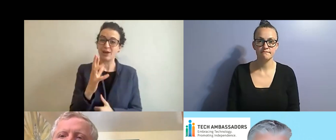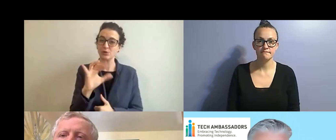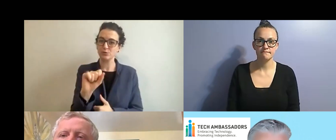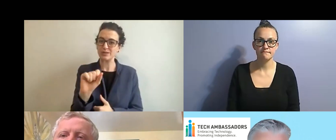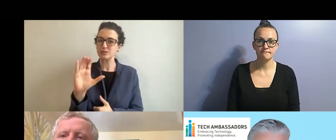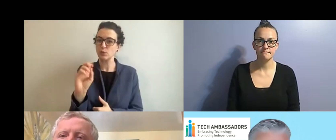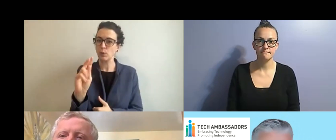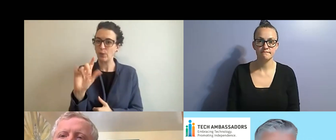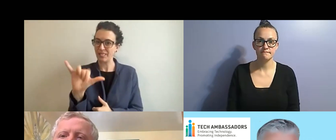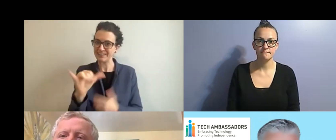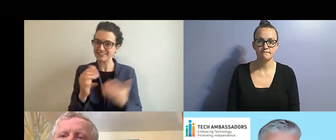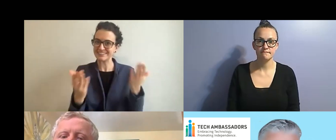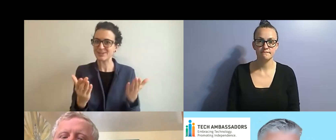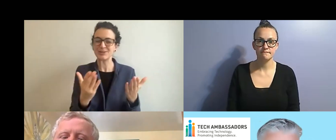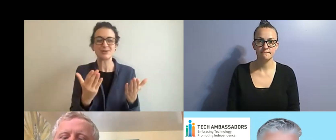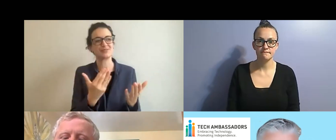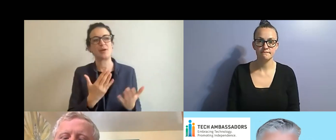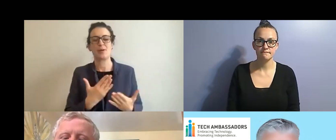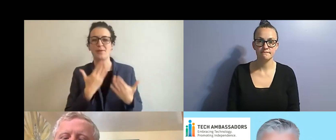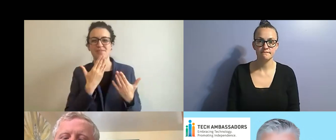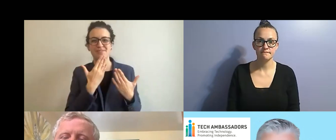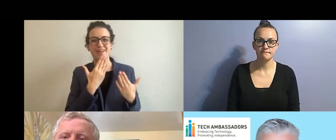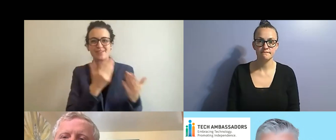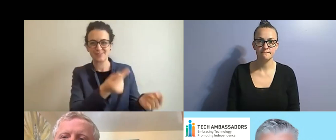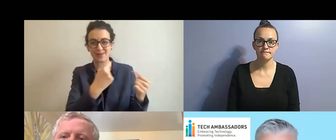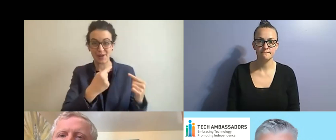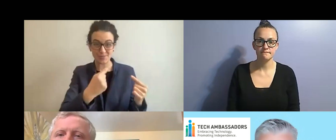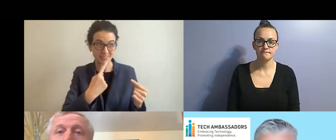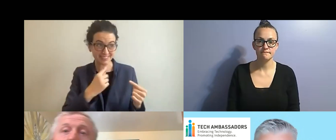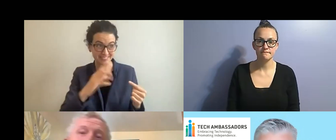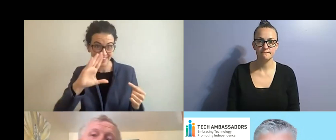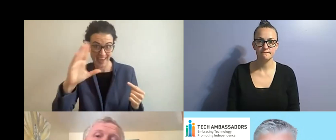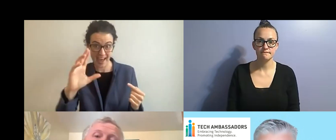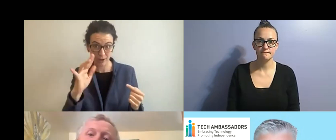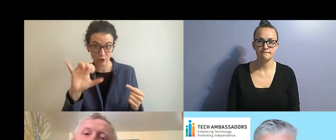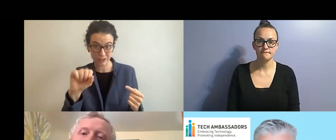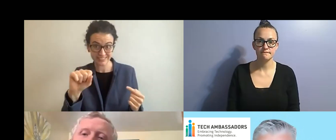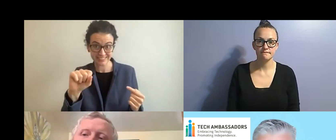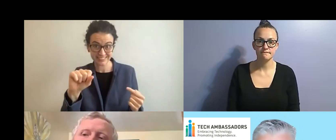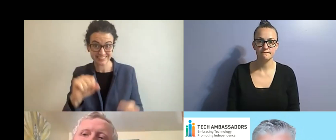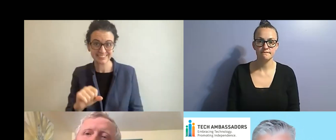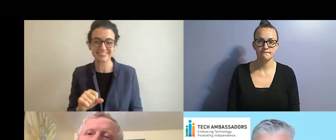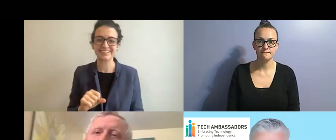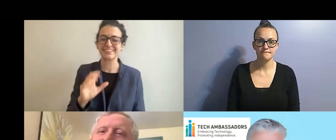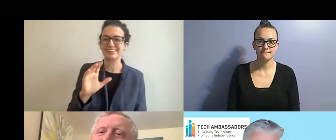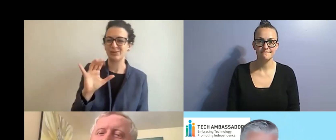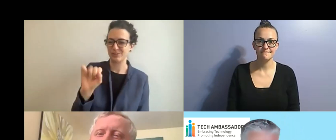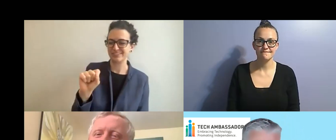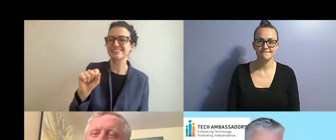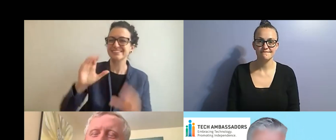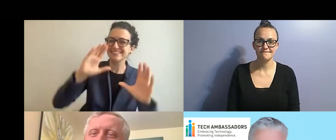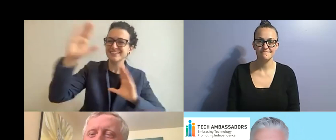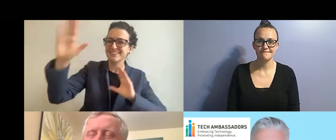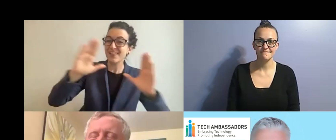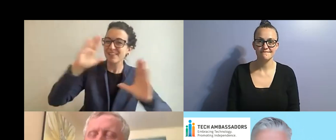event. I'm going to say a quick hi, Chris. Hello, everyone. All